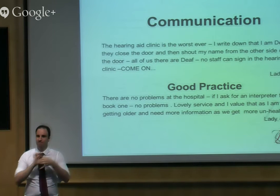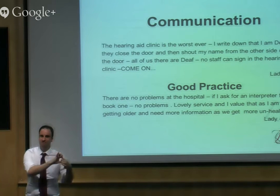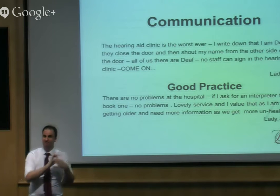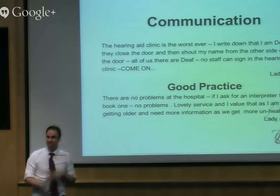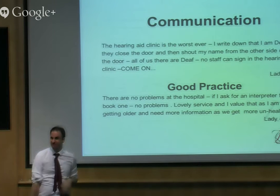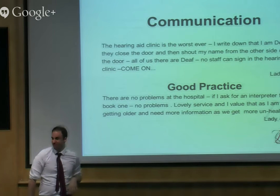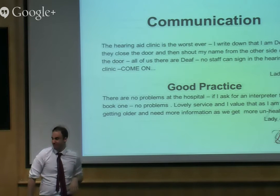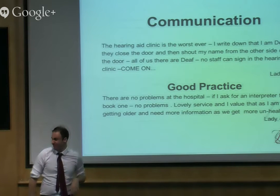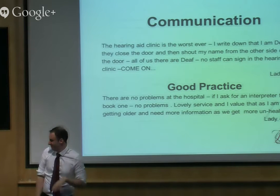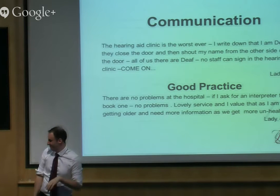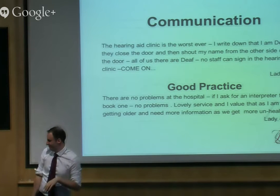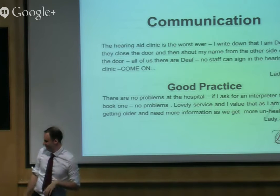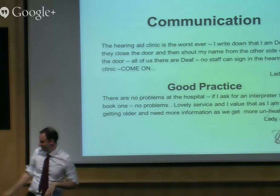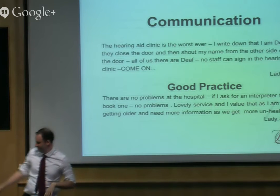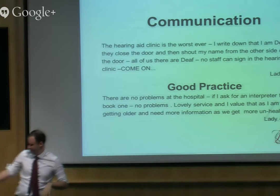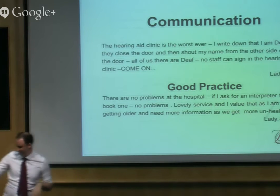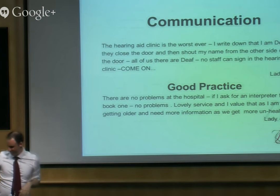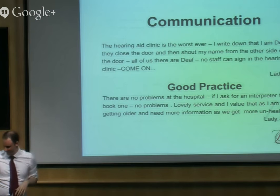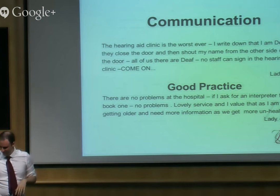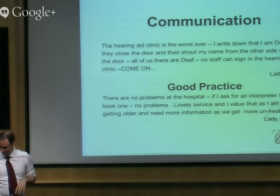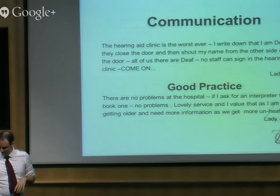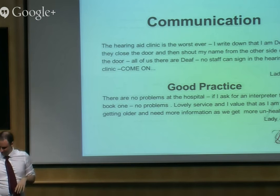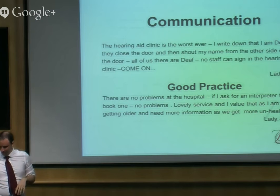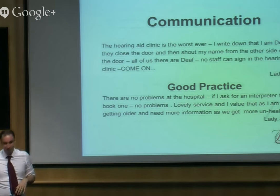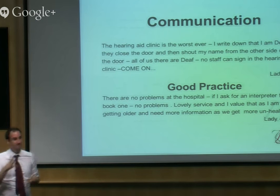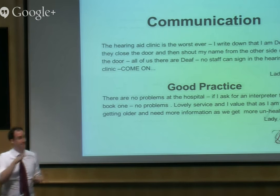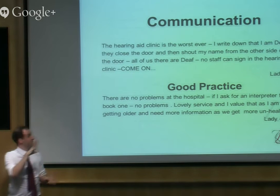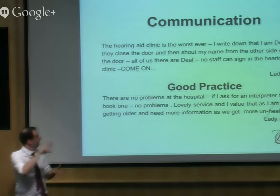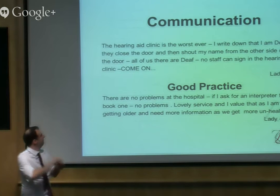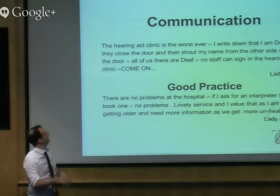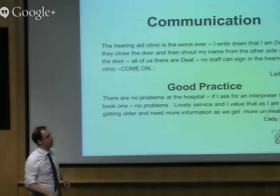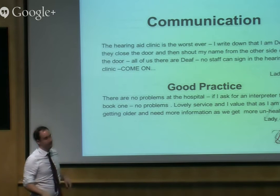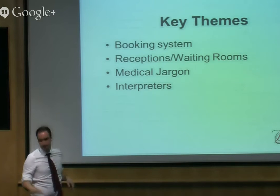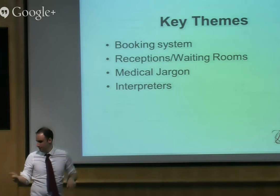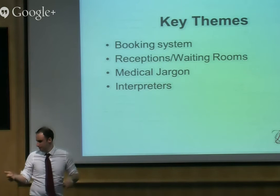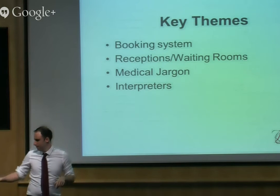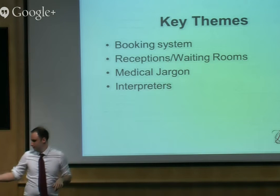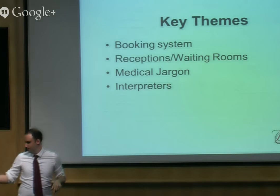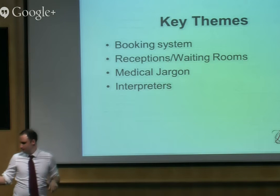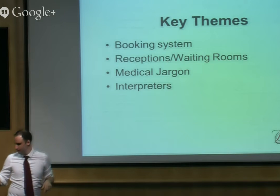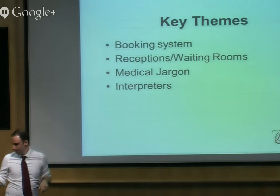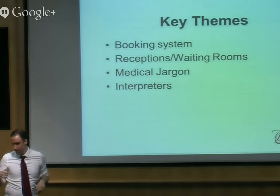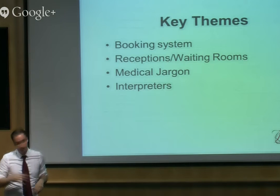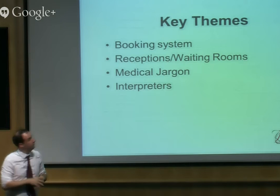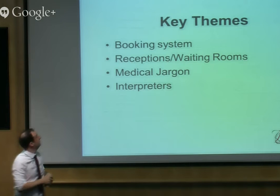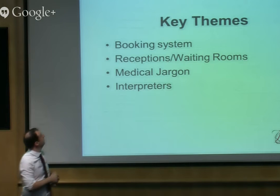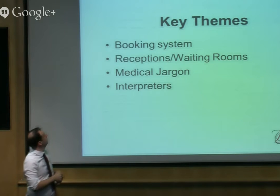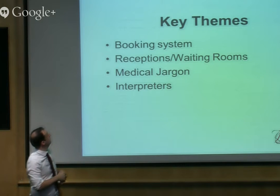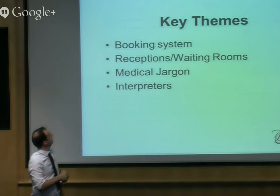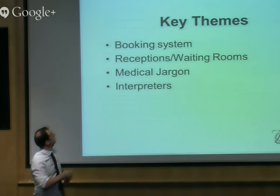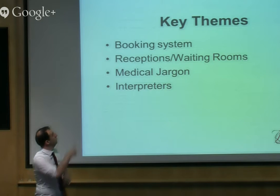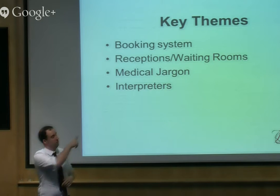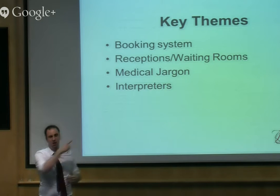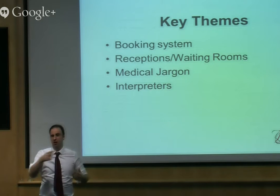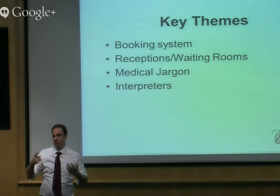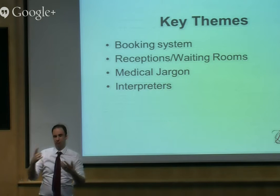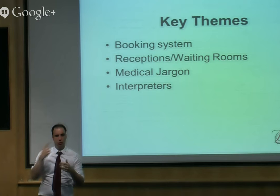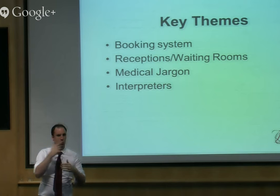confident in the service that she is about to receive when she arrives. So in summary then, across the